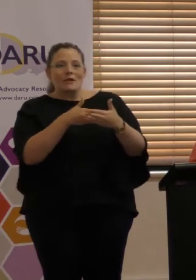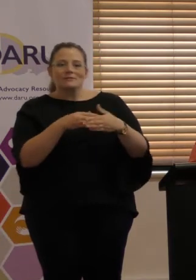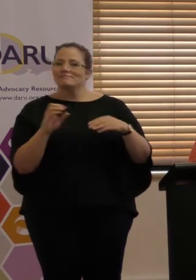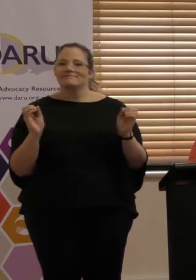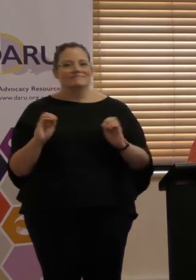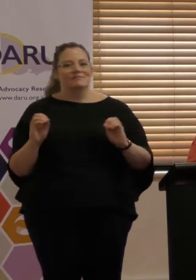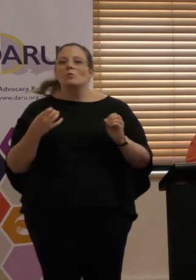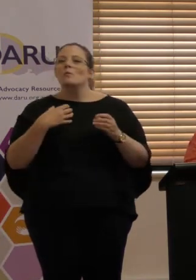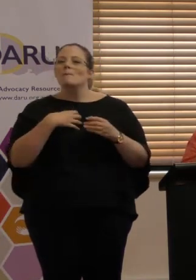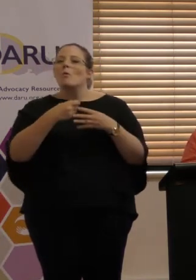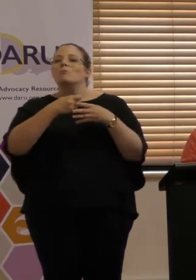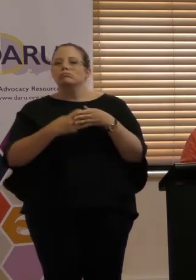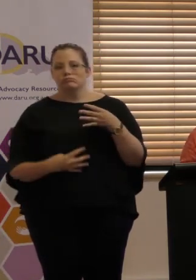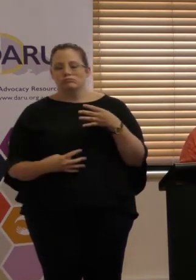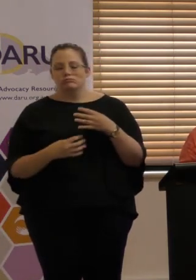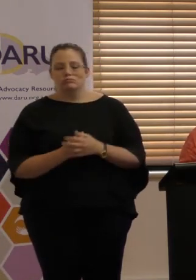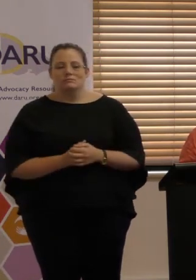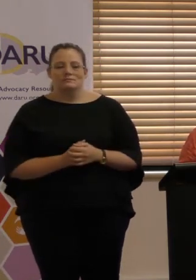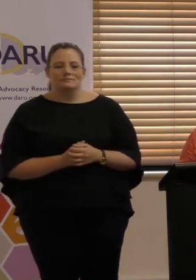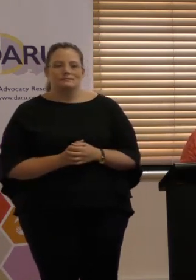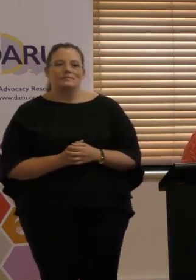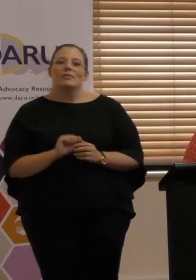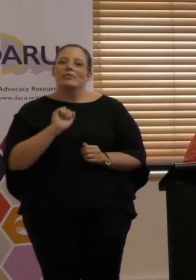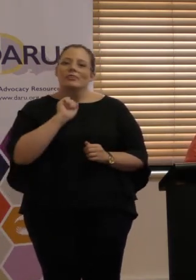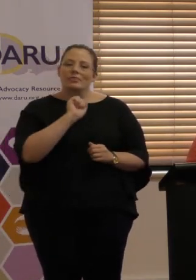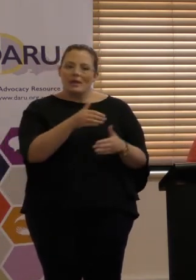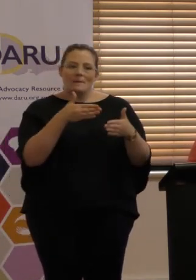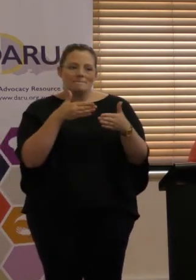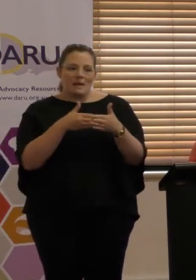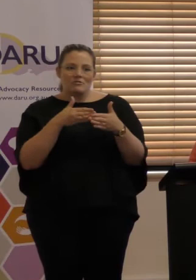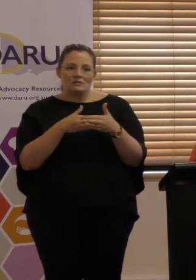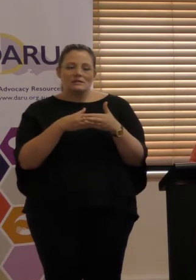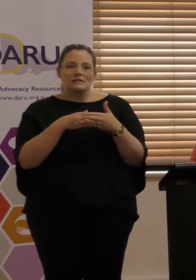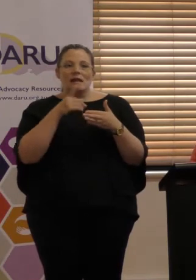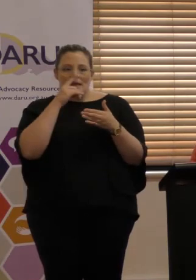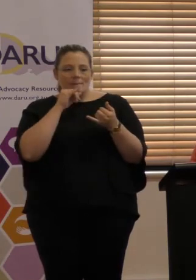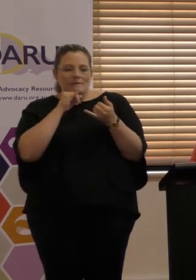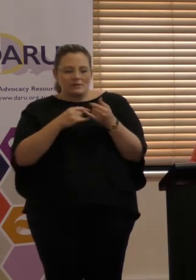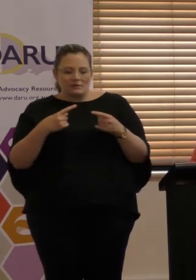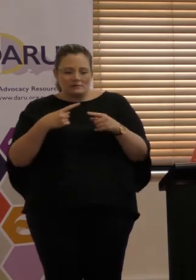and the barriers that they're facing can be really, really intertwined.